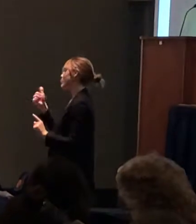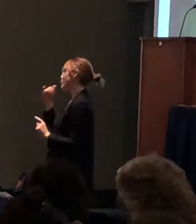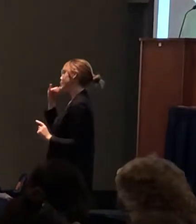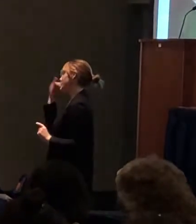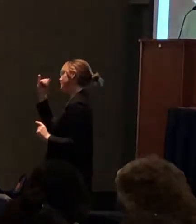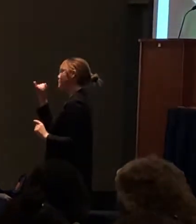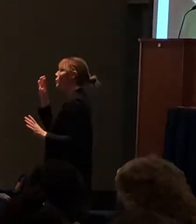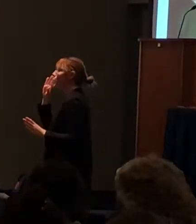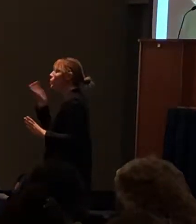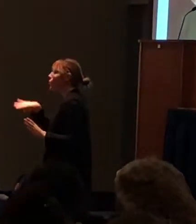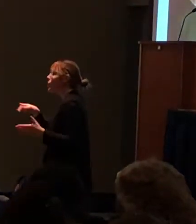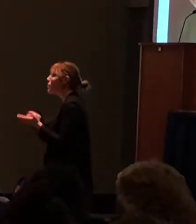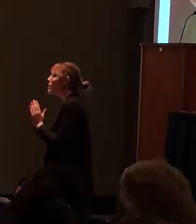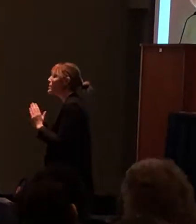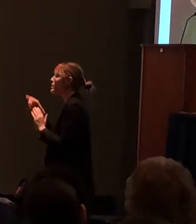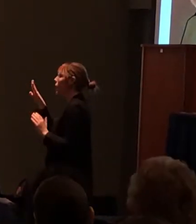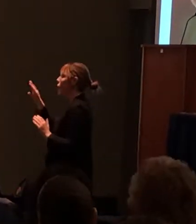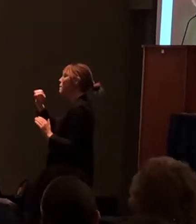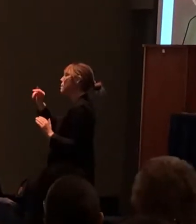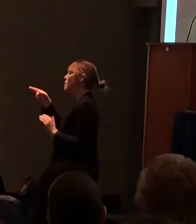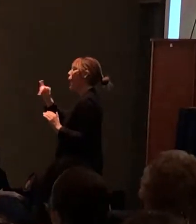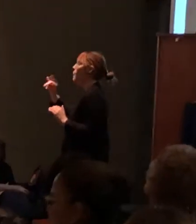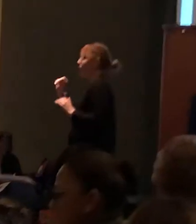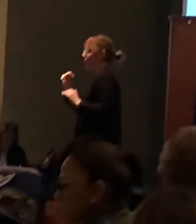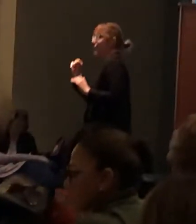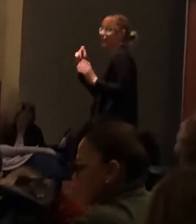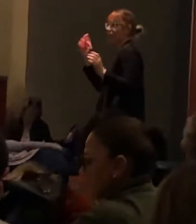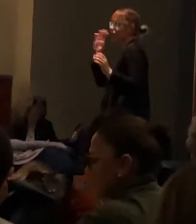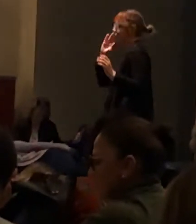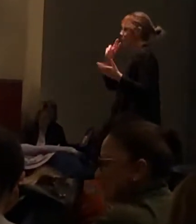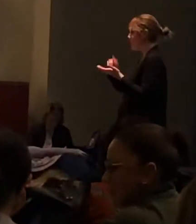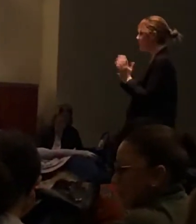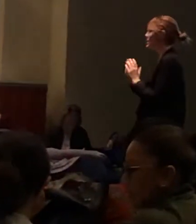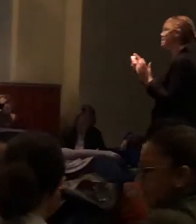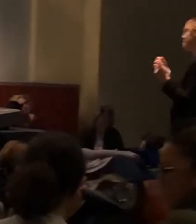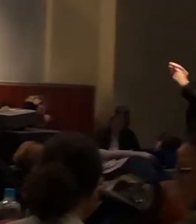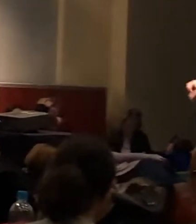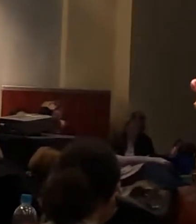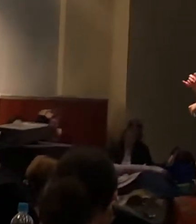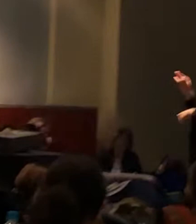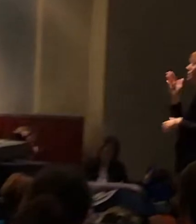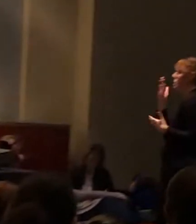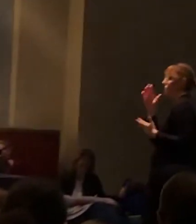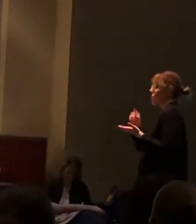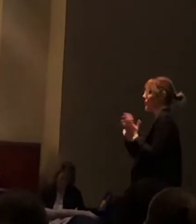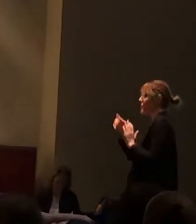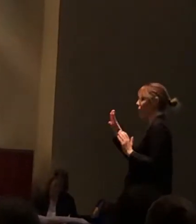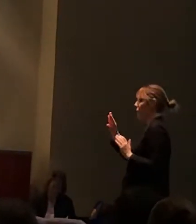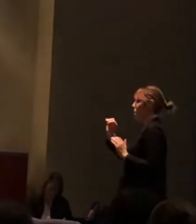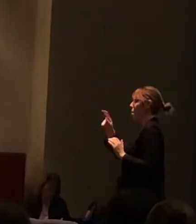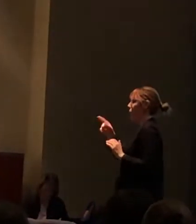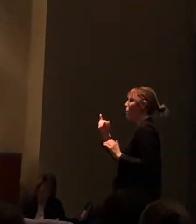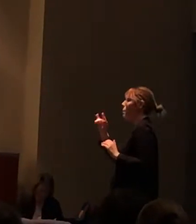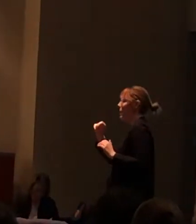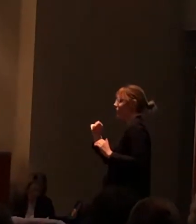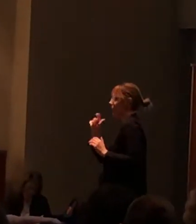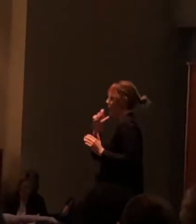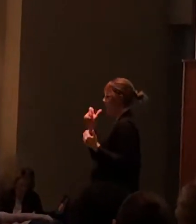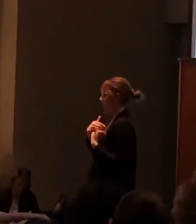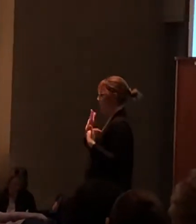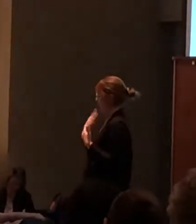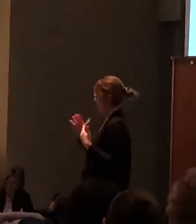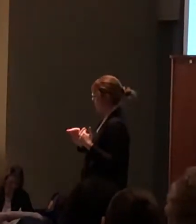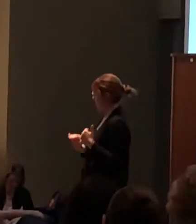does anybody know what a boppet is? So for anyone who does not know what a boppet is, did not have a